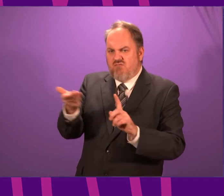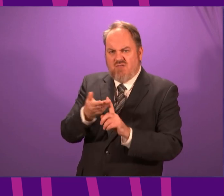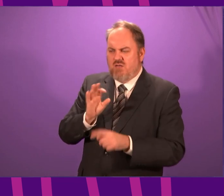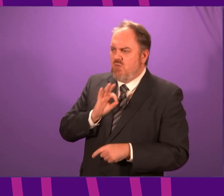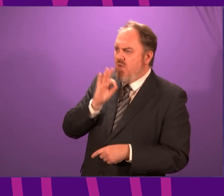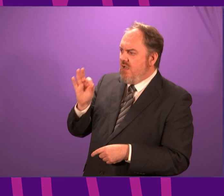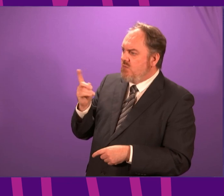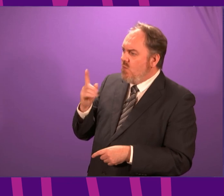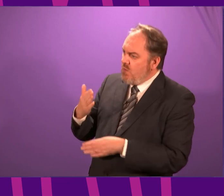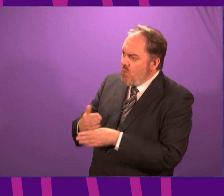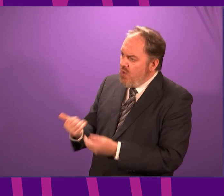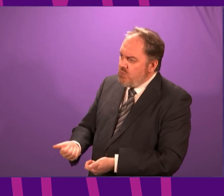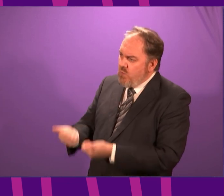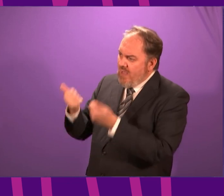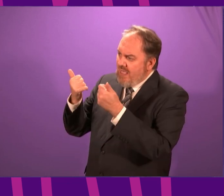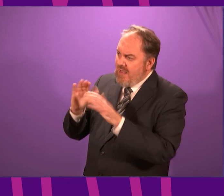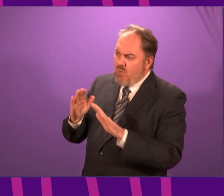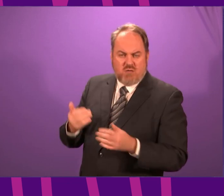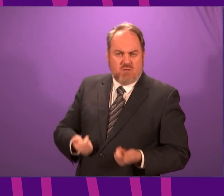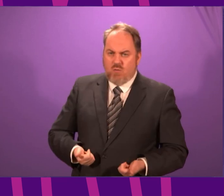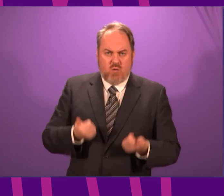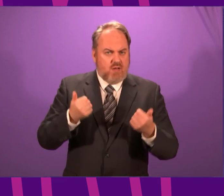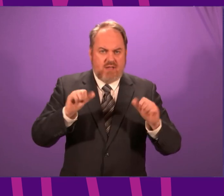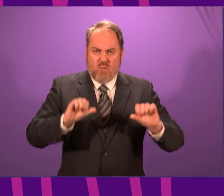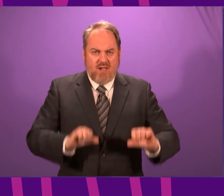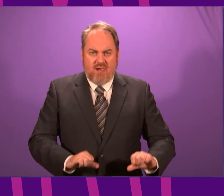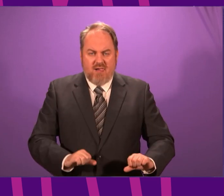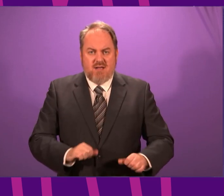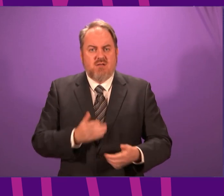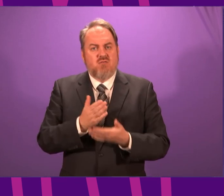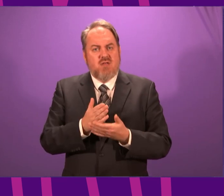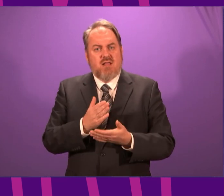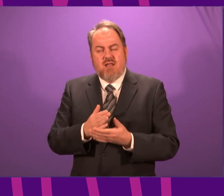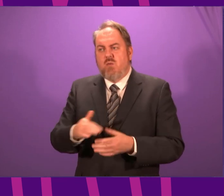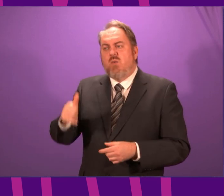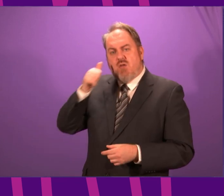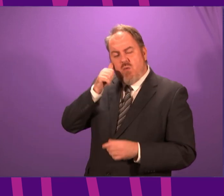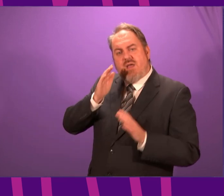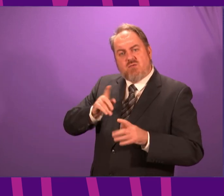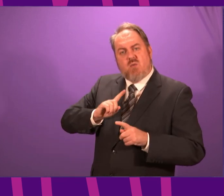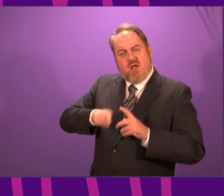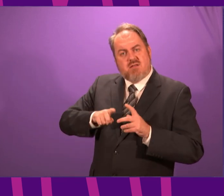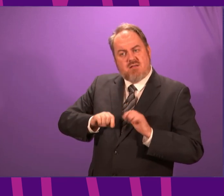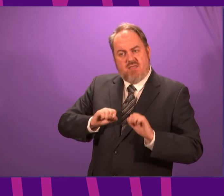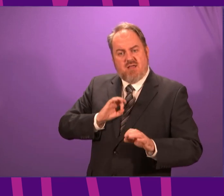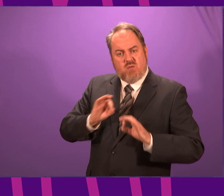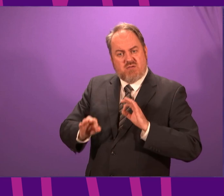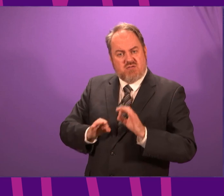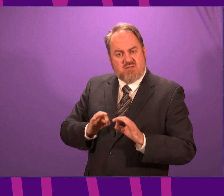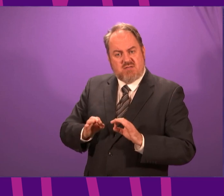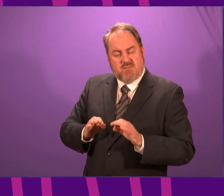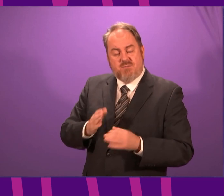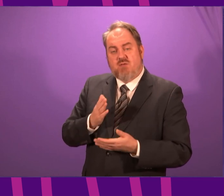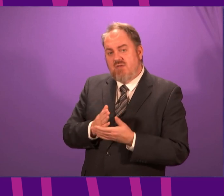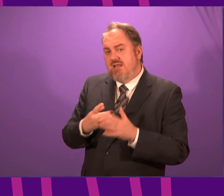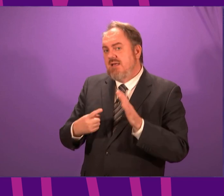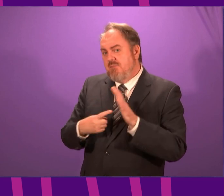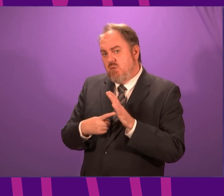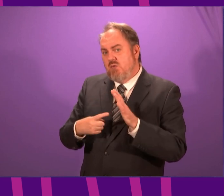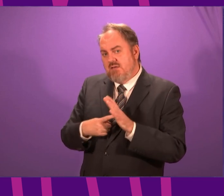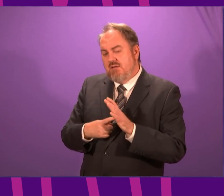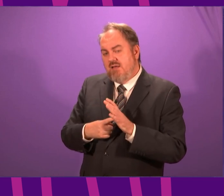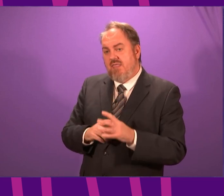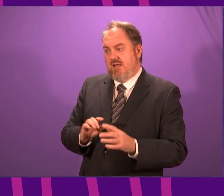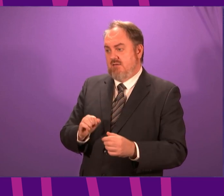is working and what is not, as difficult or uncomfortable as it is to answer those questions. The need for action